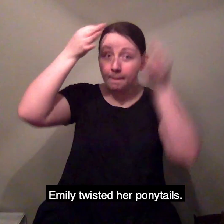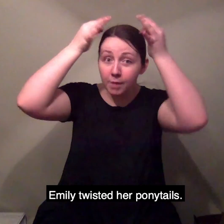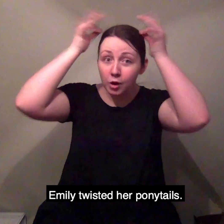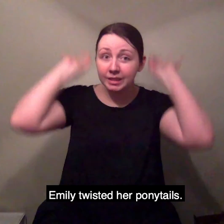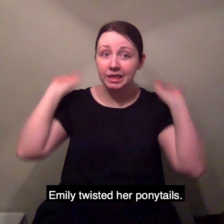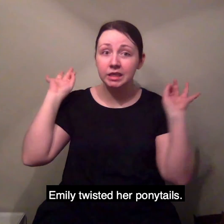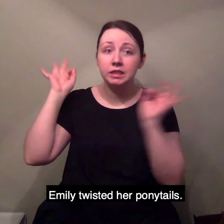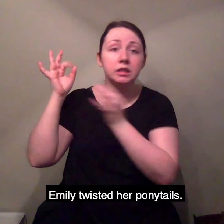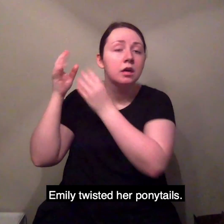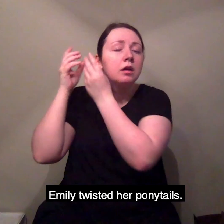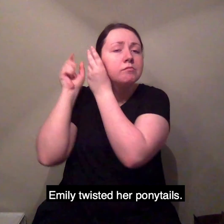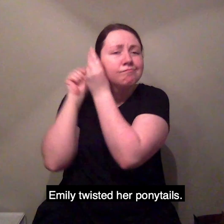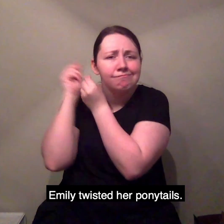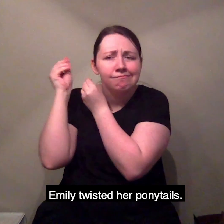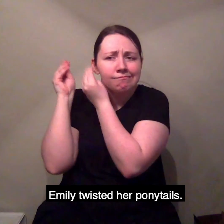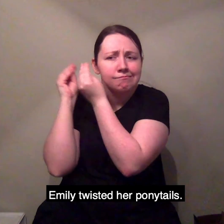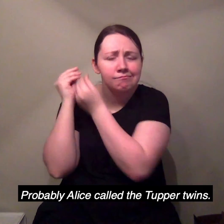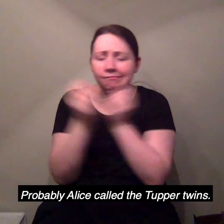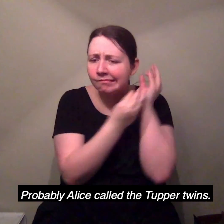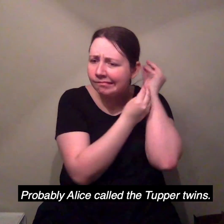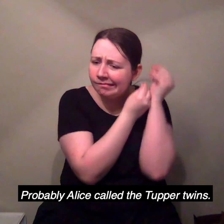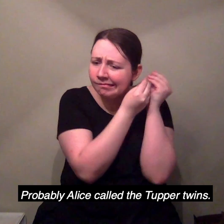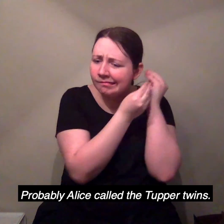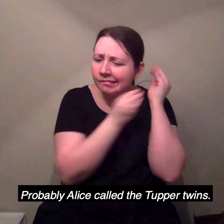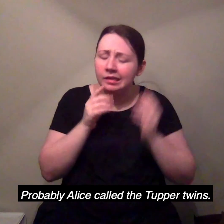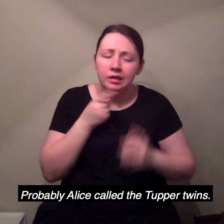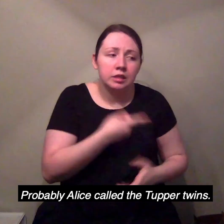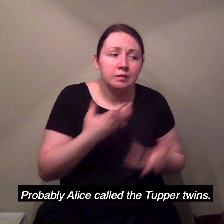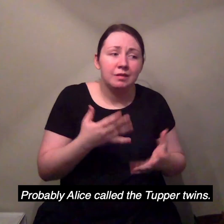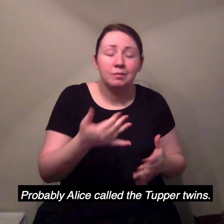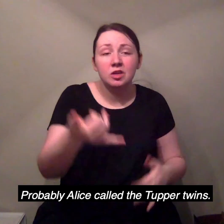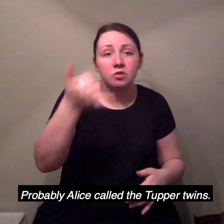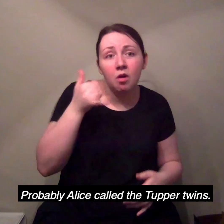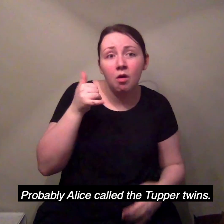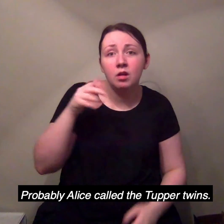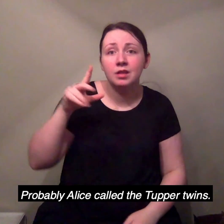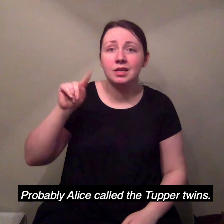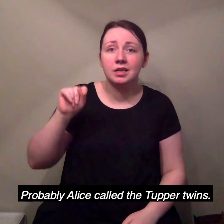Emily twisted her ponytails. Probably Alice called the Tupper twins.